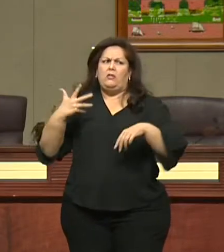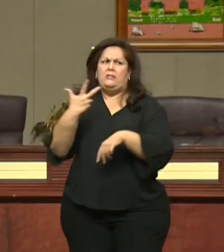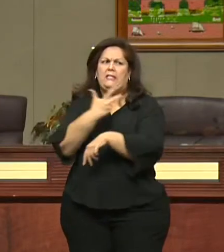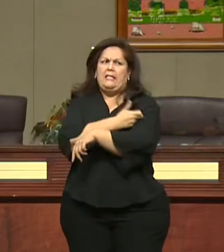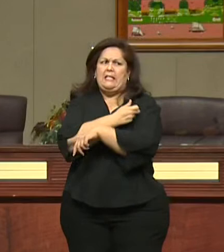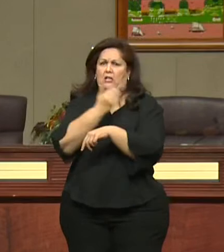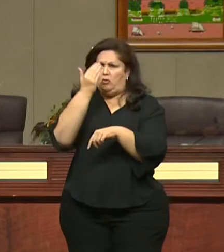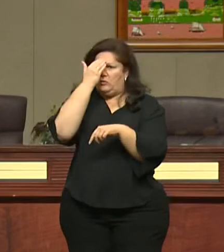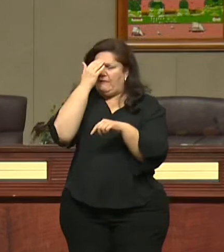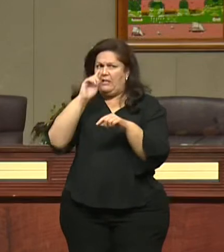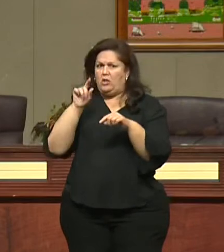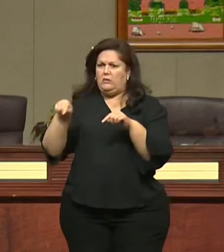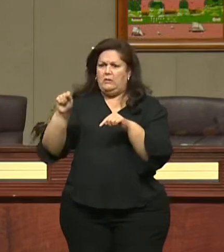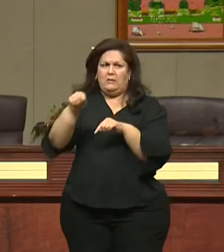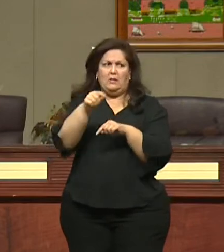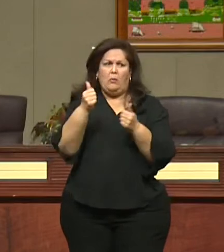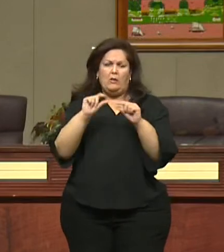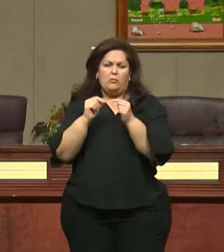Sí. No,